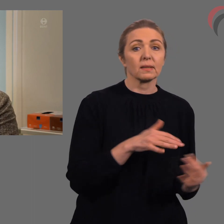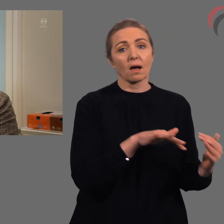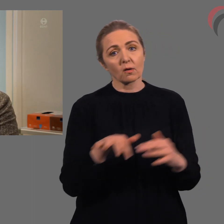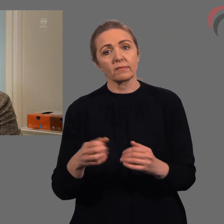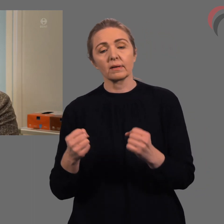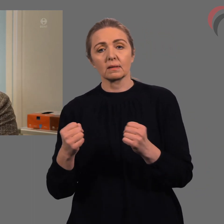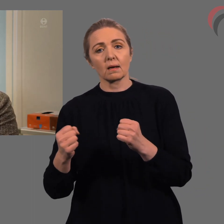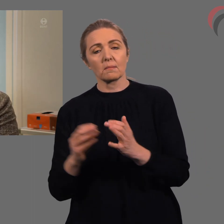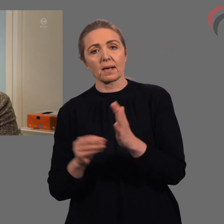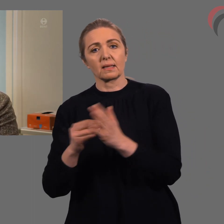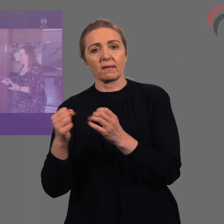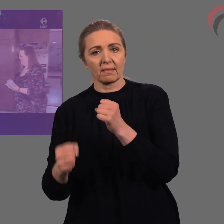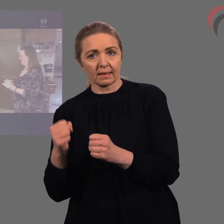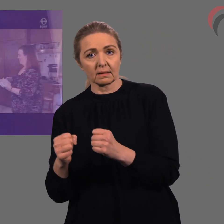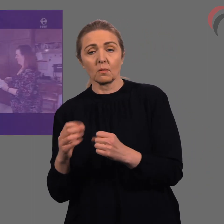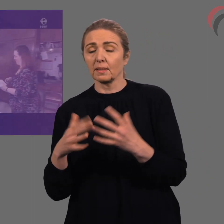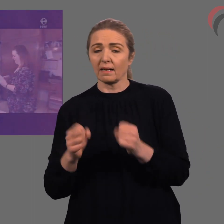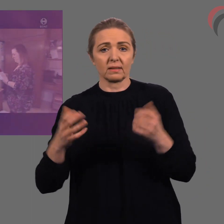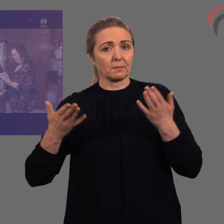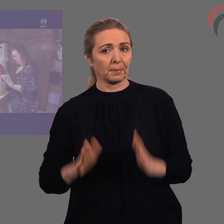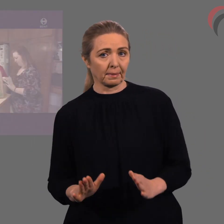making it harder for them to lose weight.